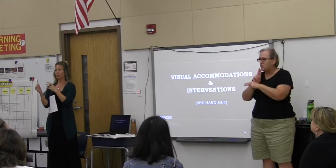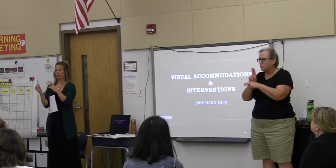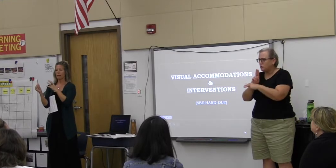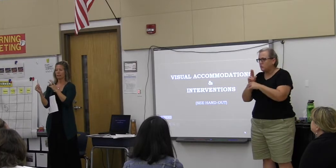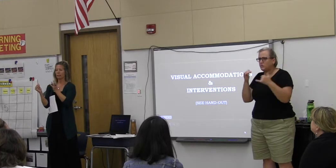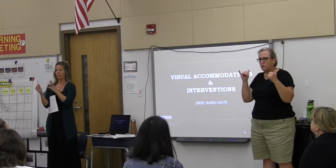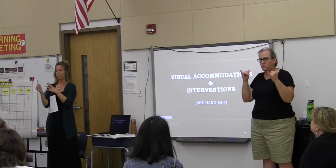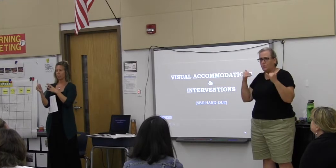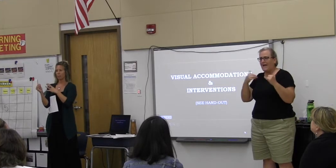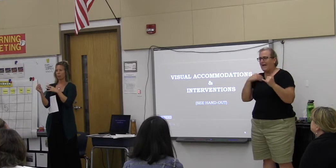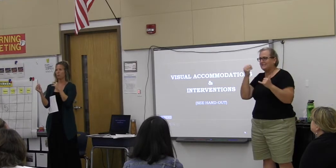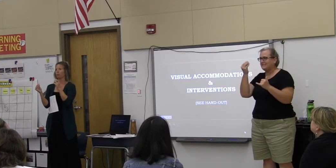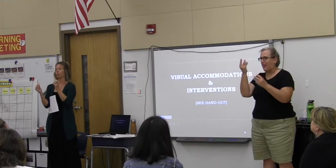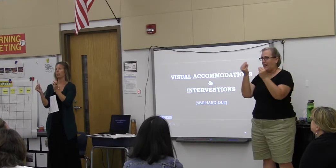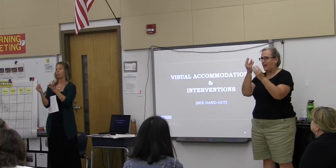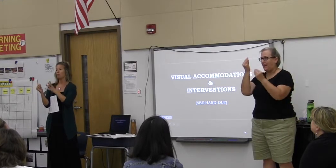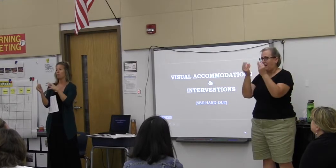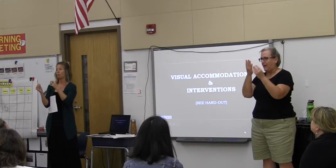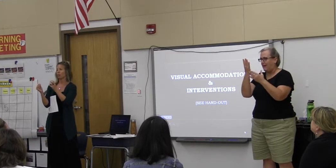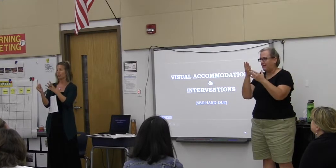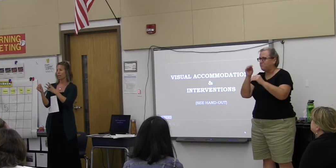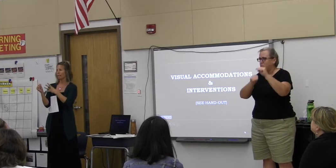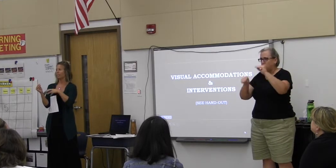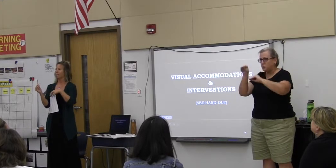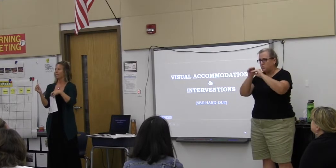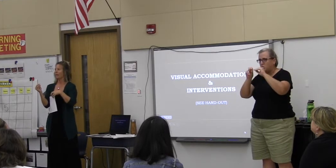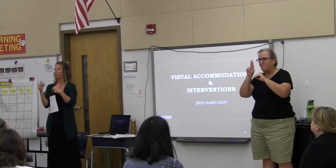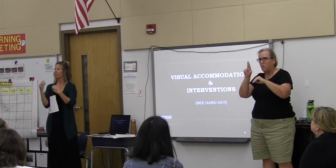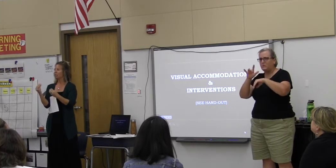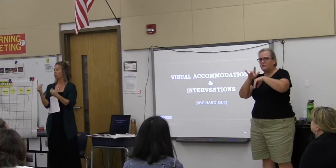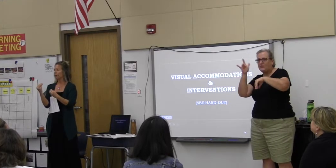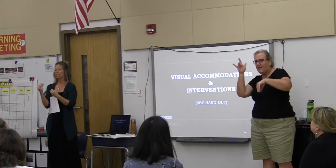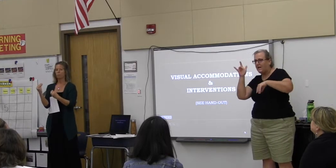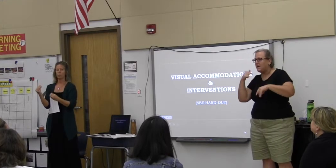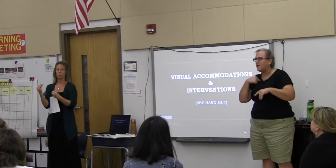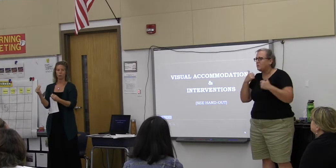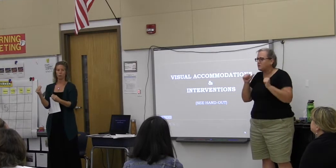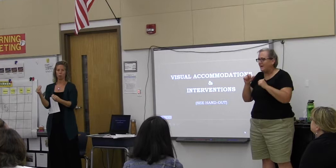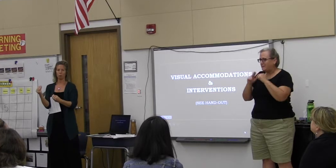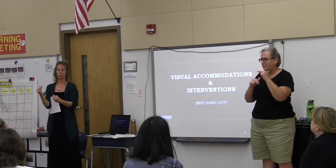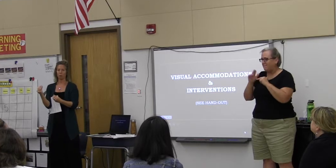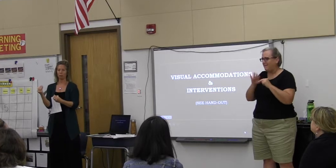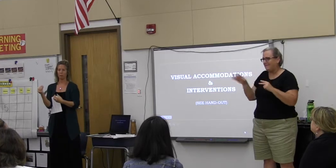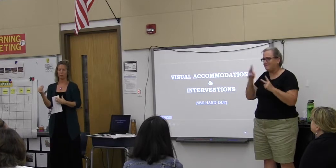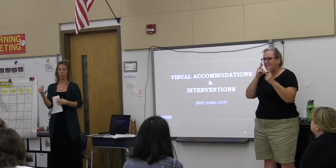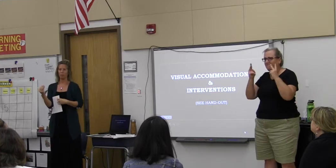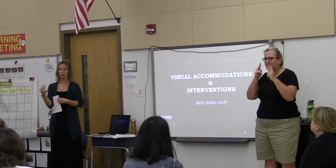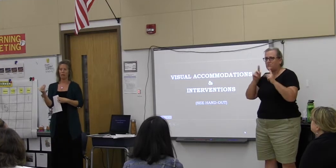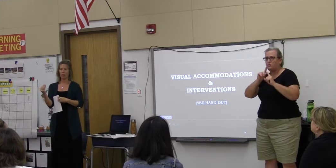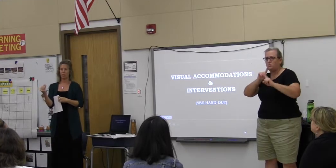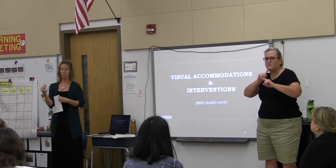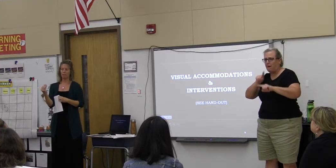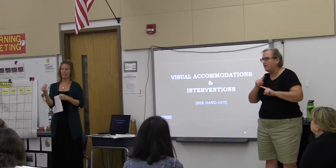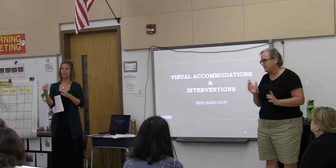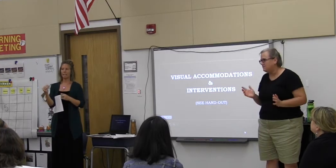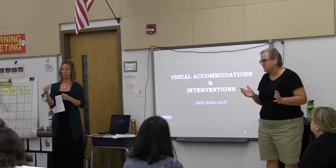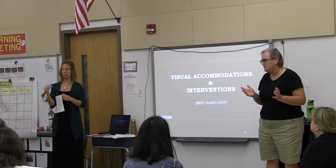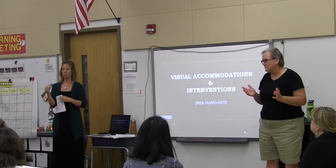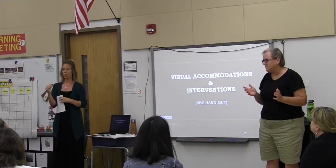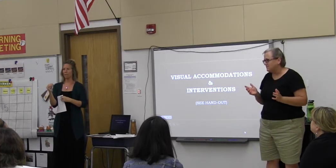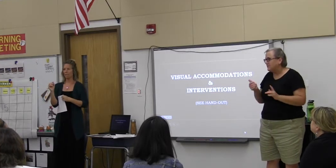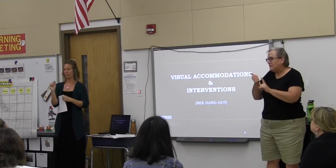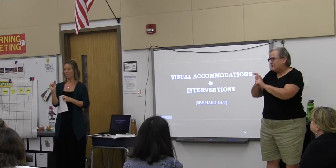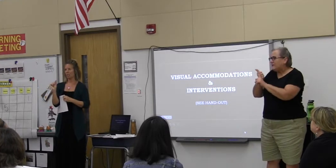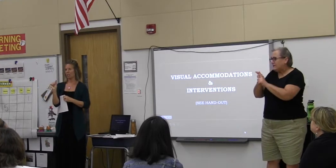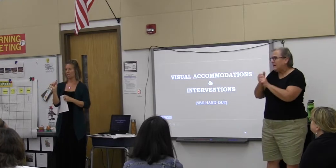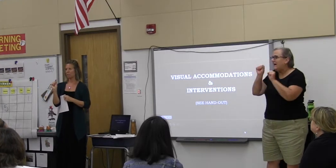a toy that has a light component to it, a movement or shiny, and we're just trying to build those visual responses. He is at the